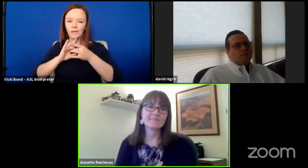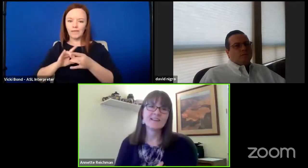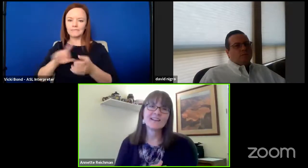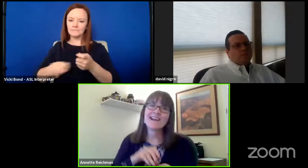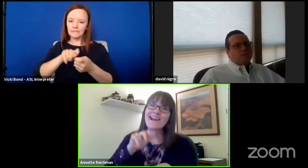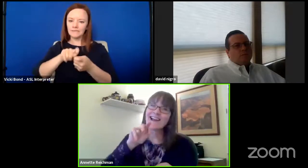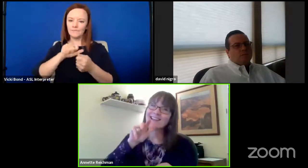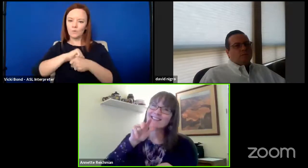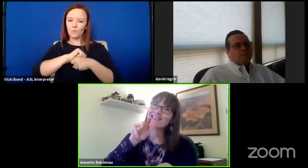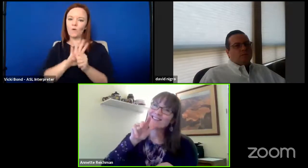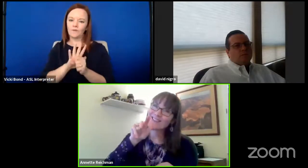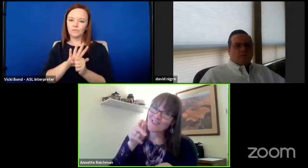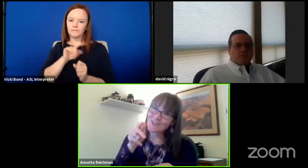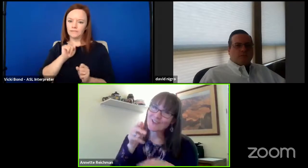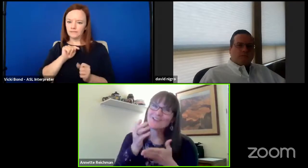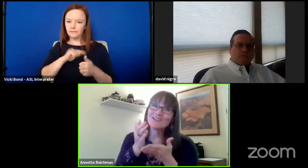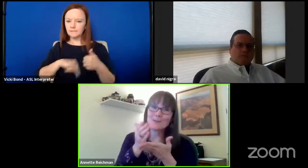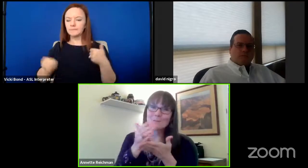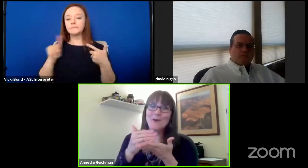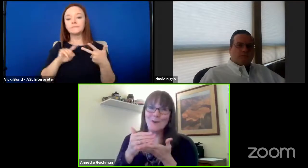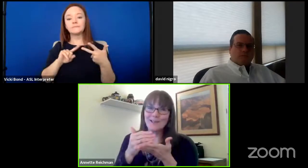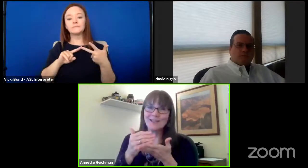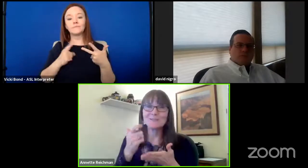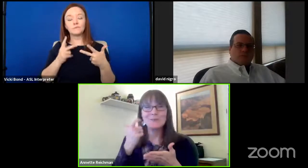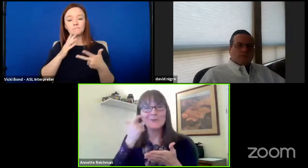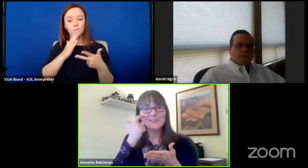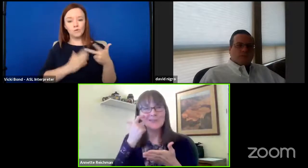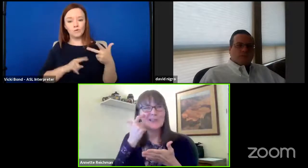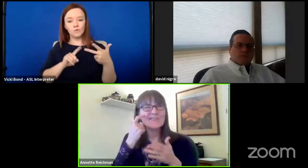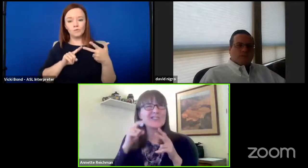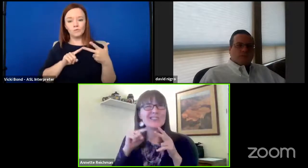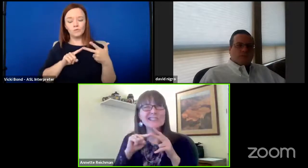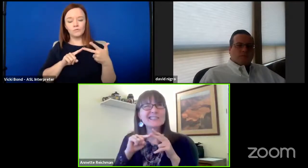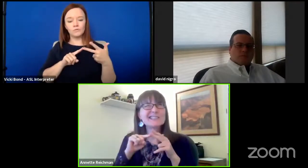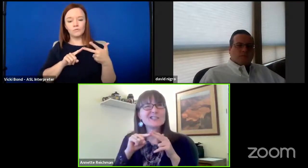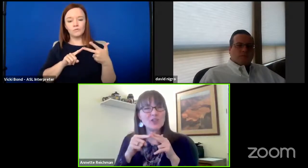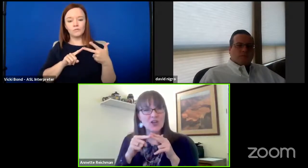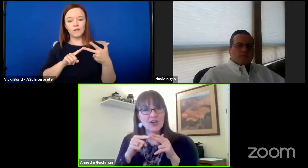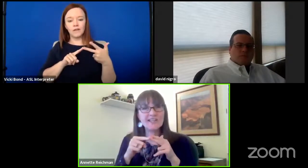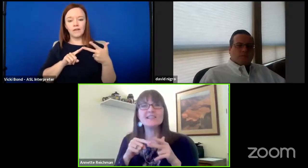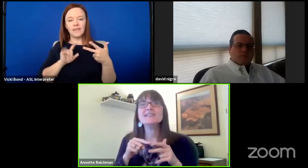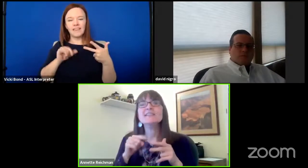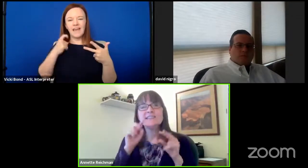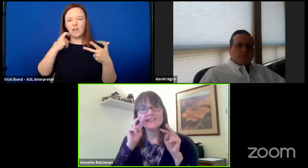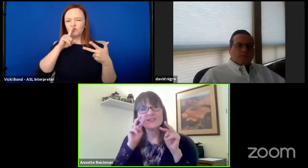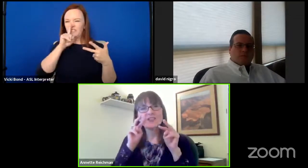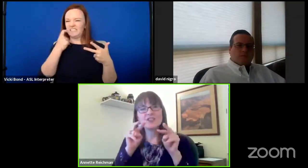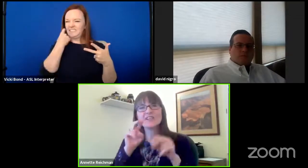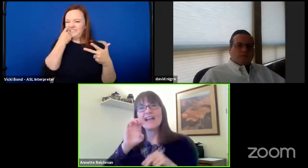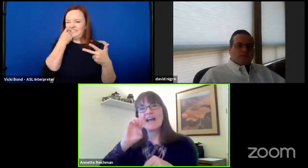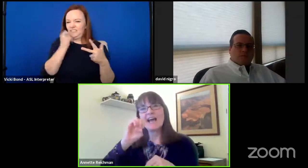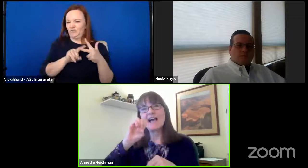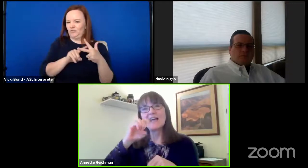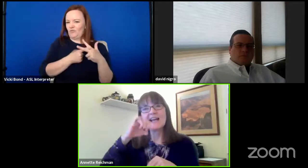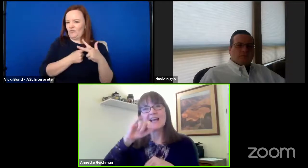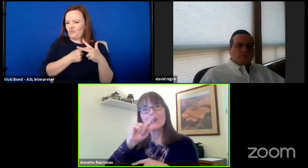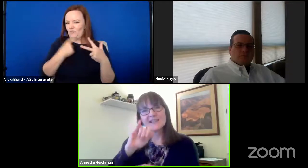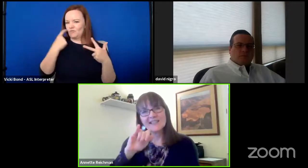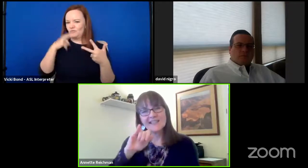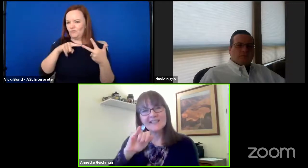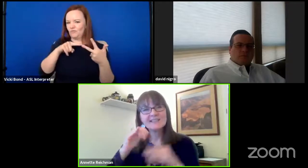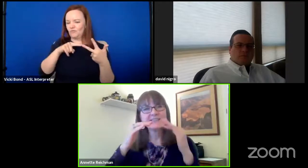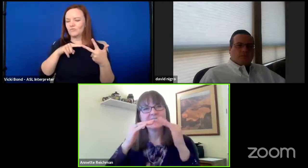COVID-19. And then the third component, which we've just started, is to look